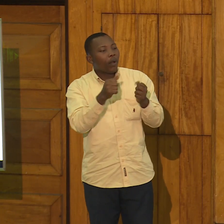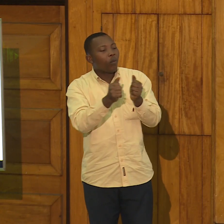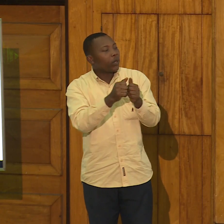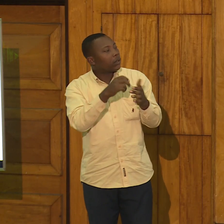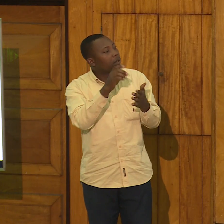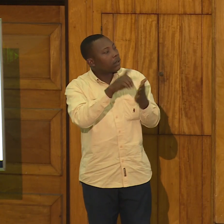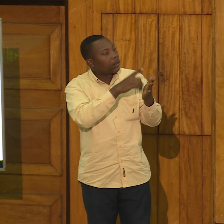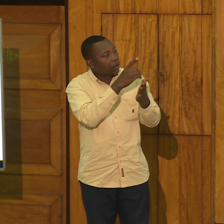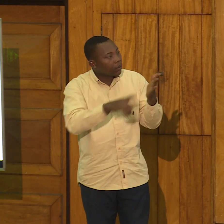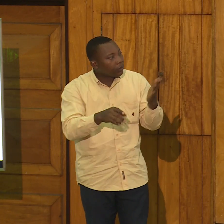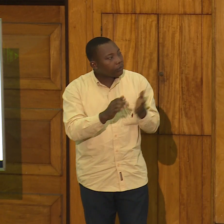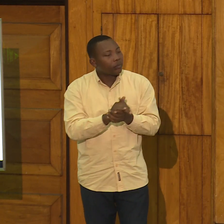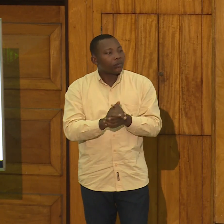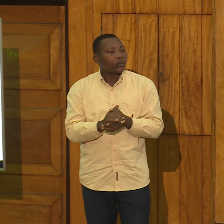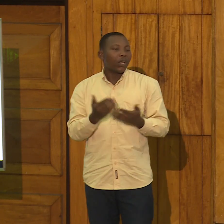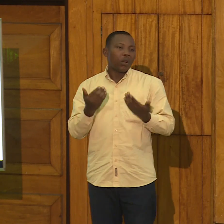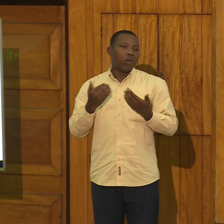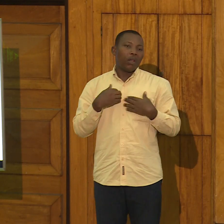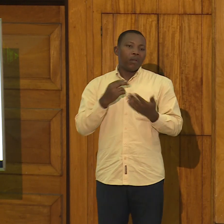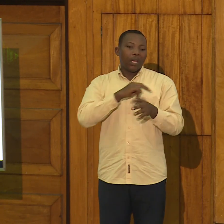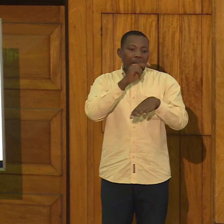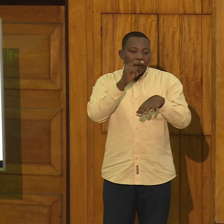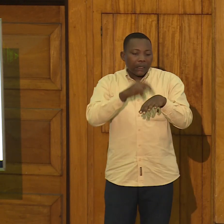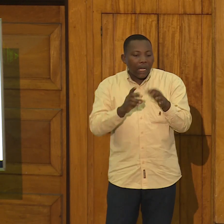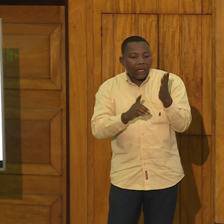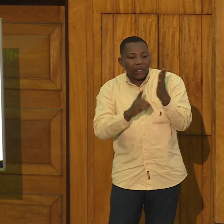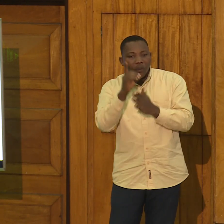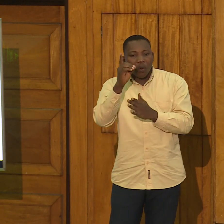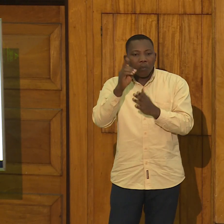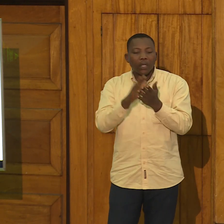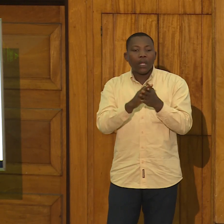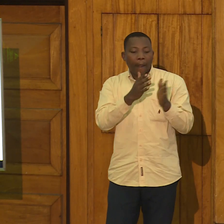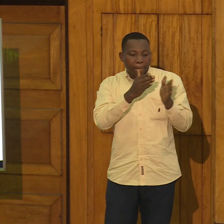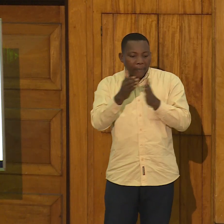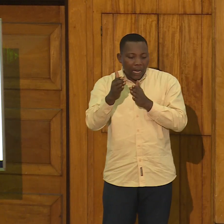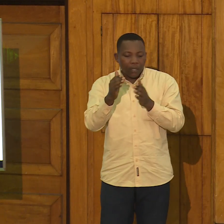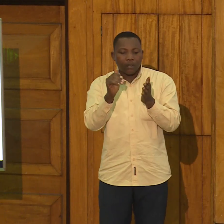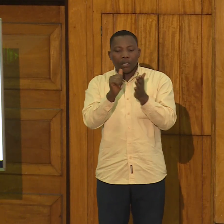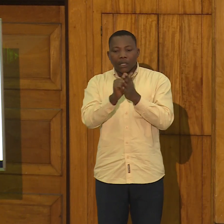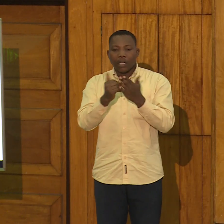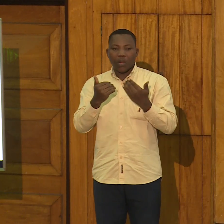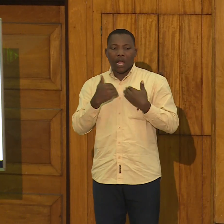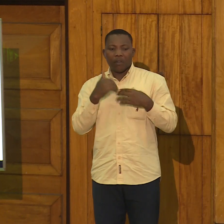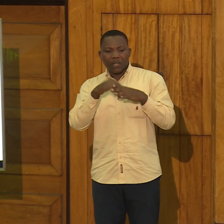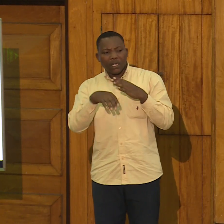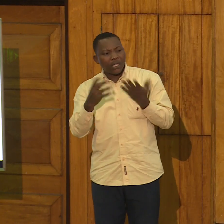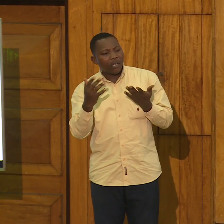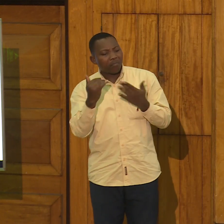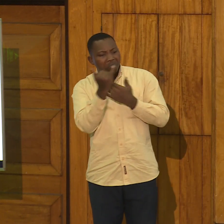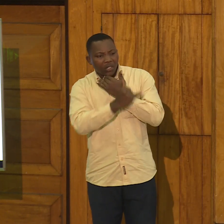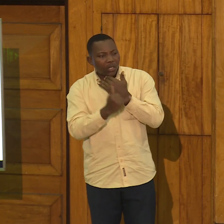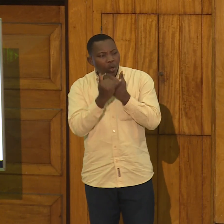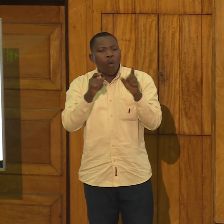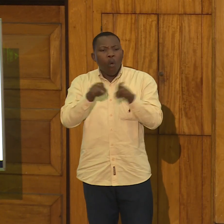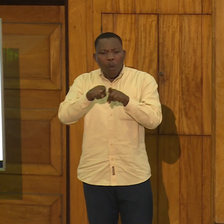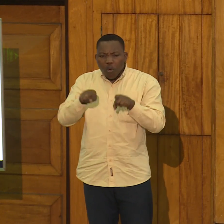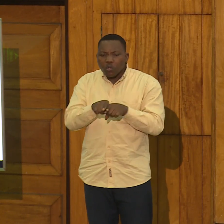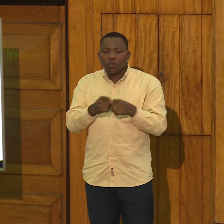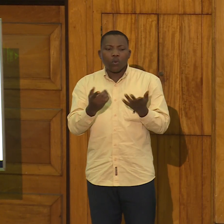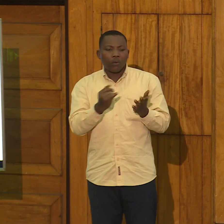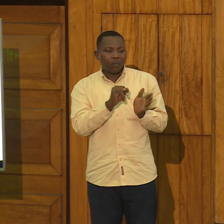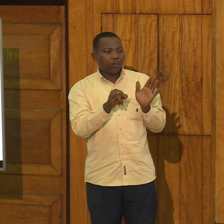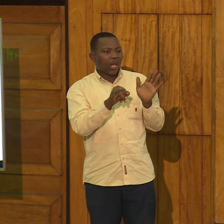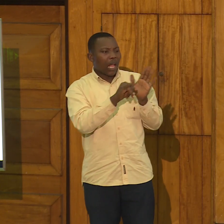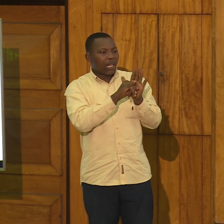for NDS1, the National Development Plan that we have as a country. Also identifies young men